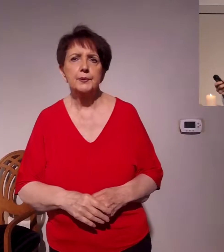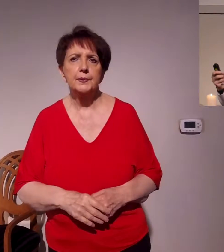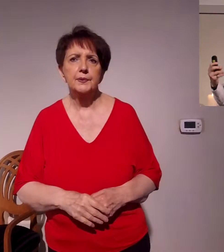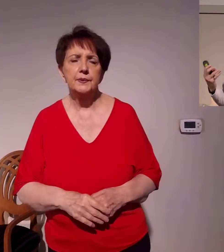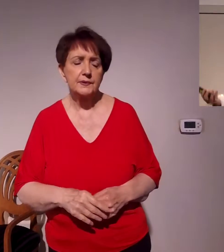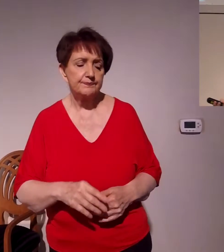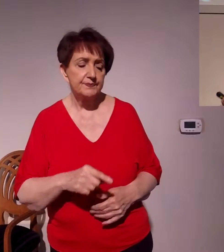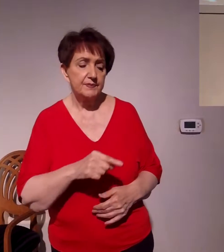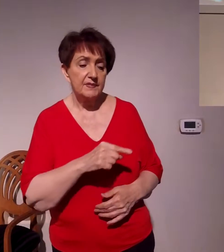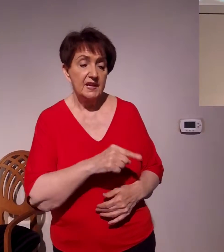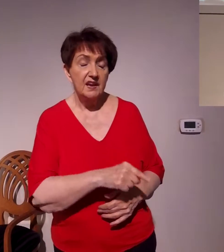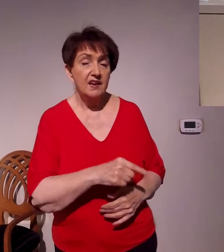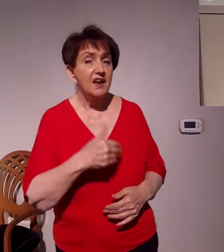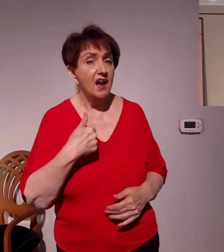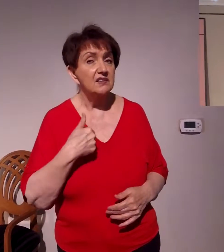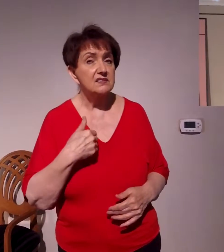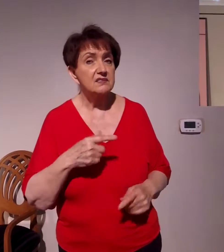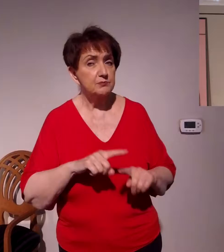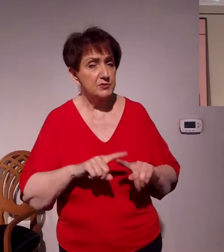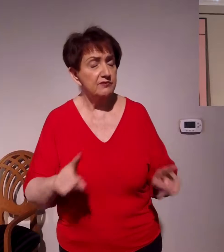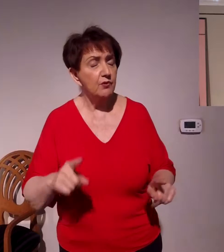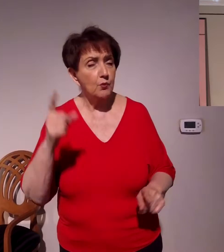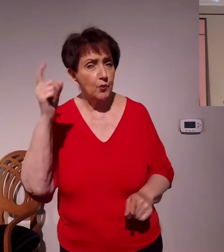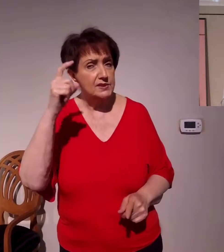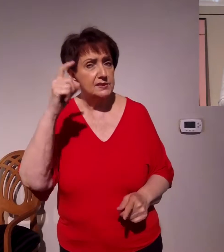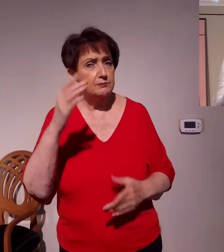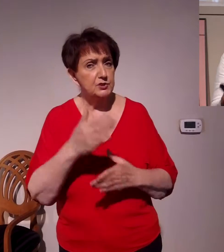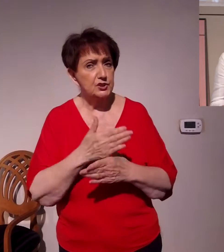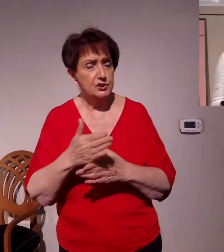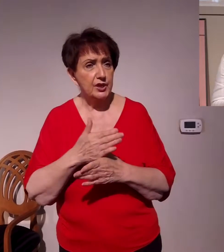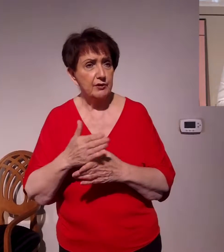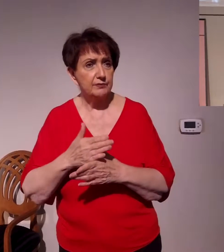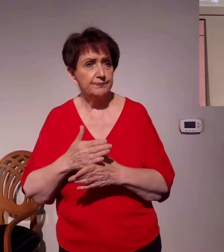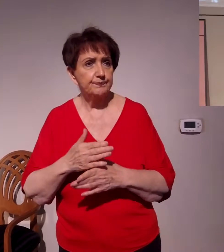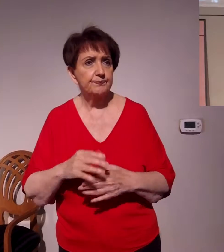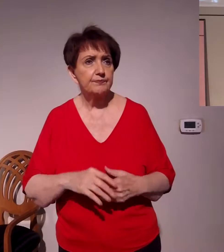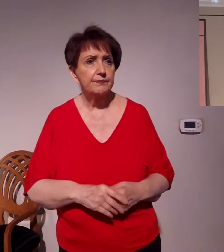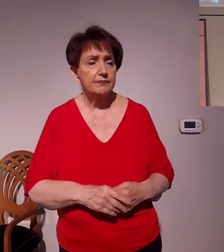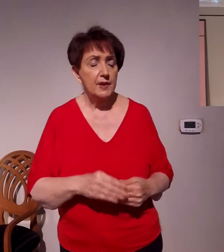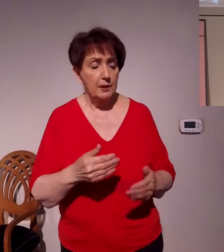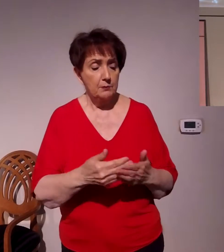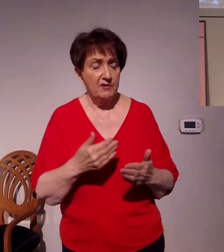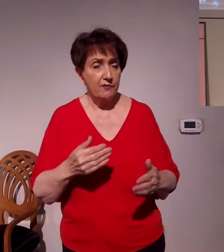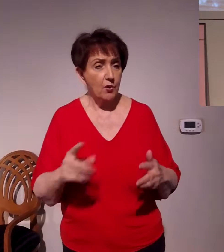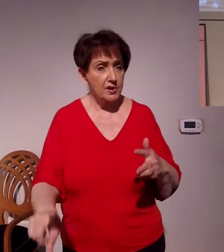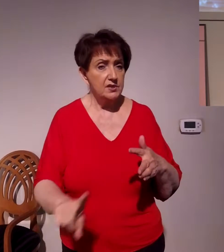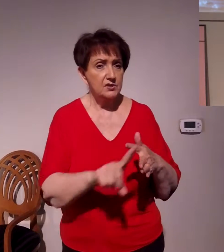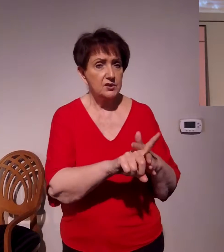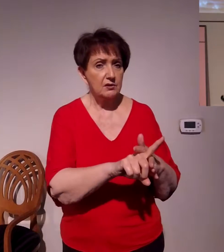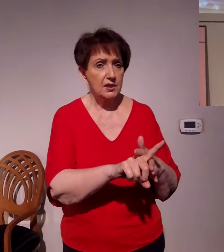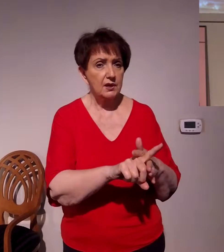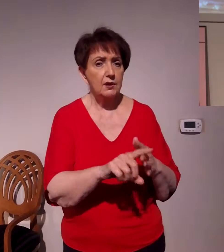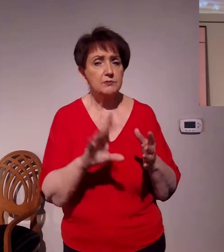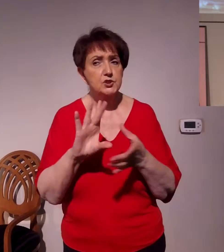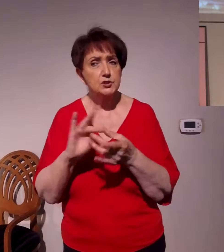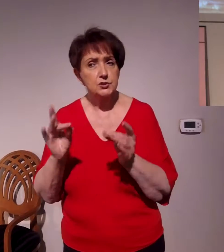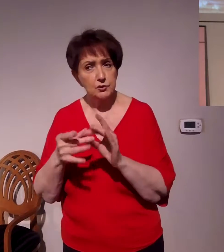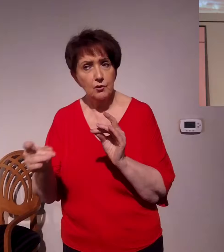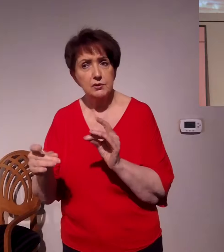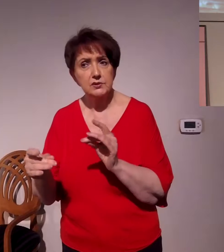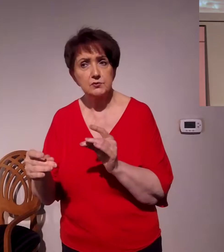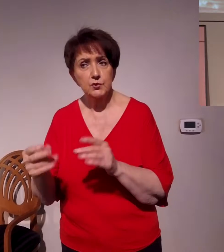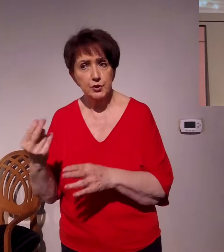he has some alternative wisdom to share with us. Now, before he came along, stories were